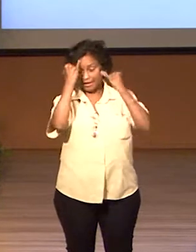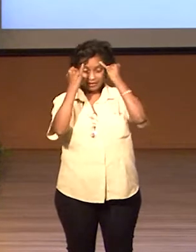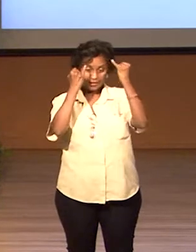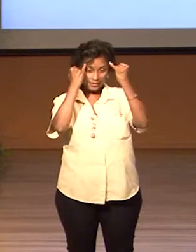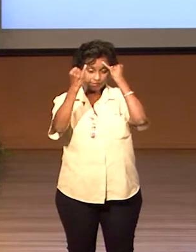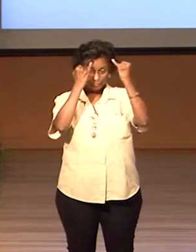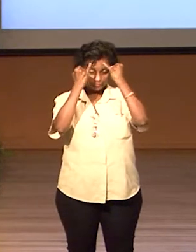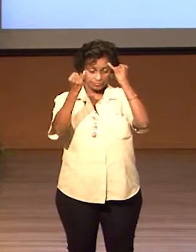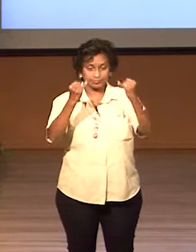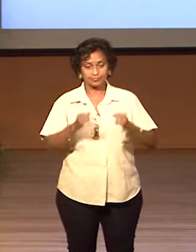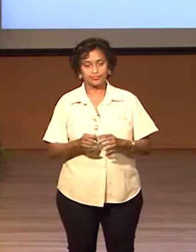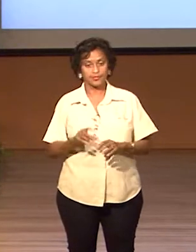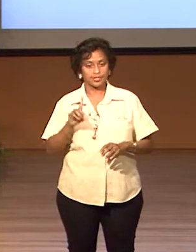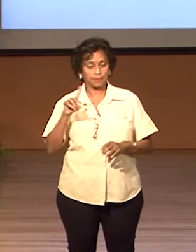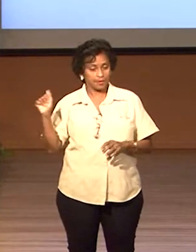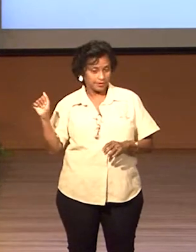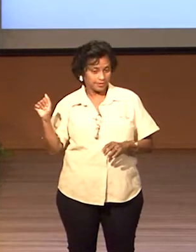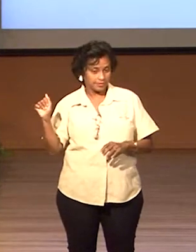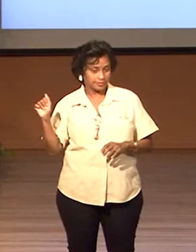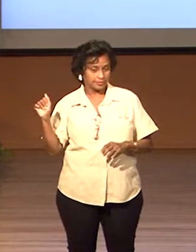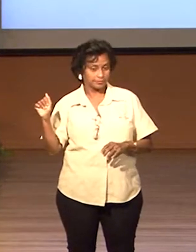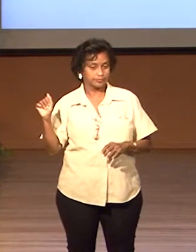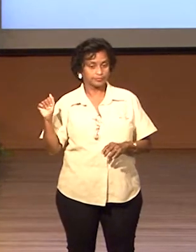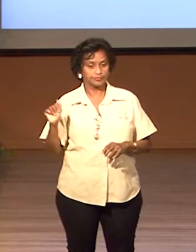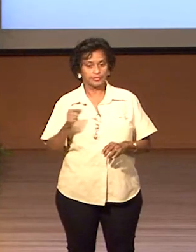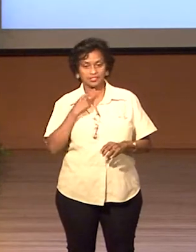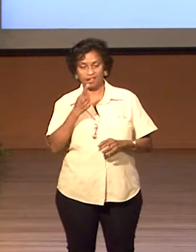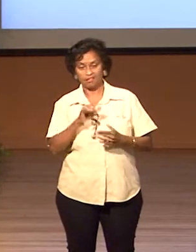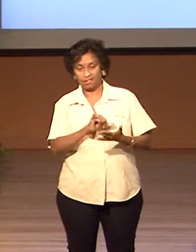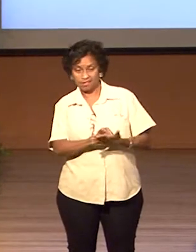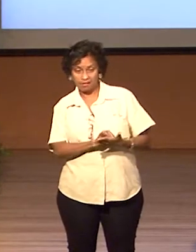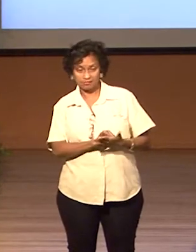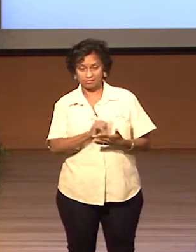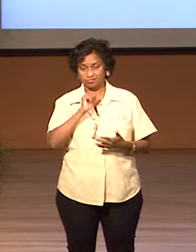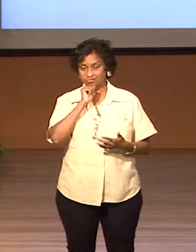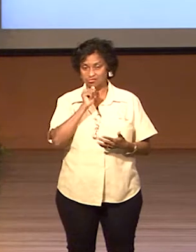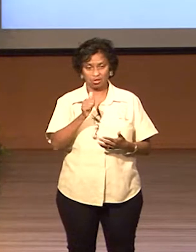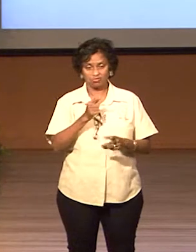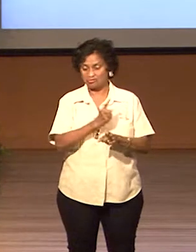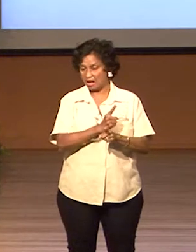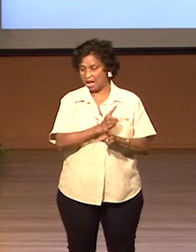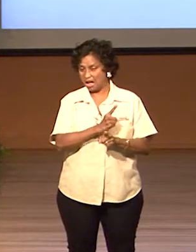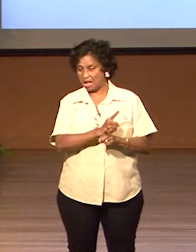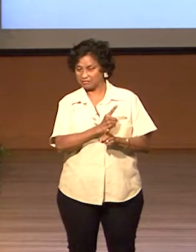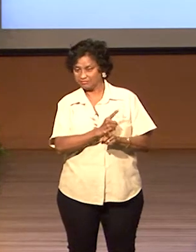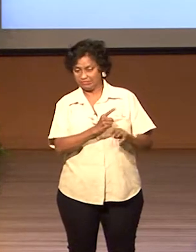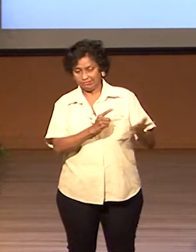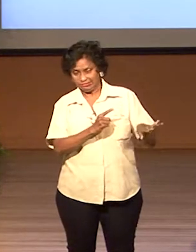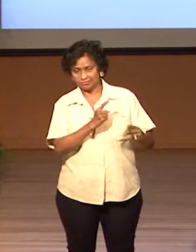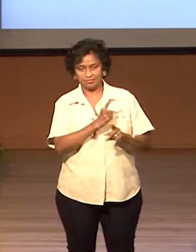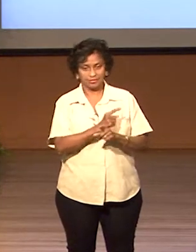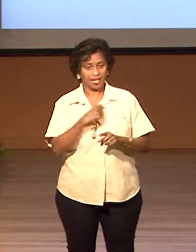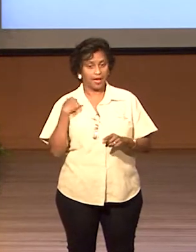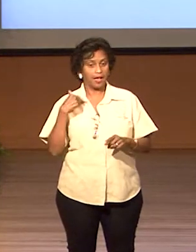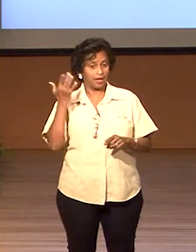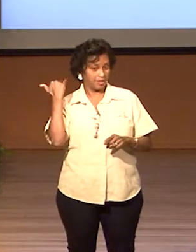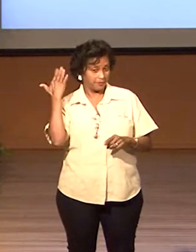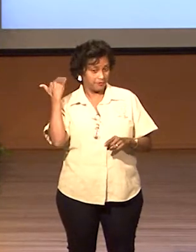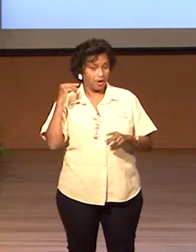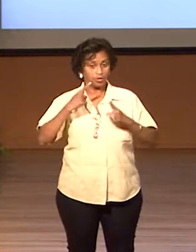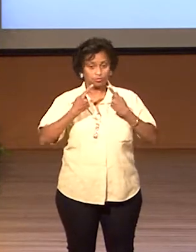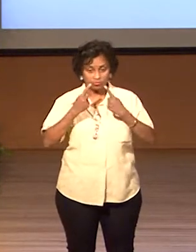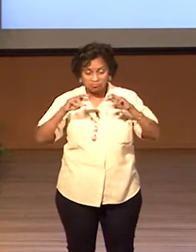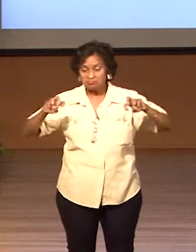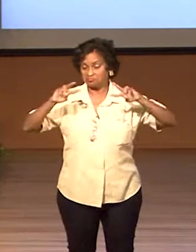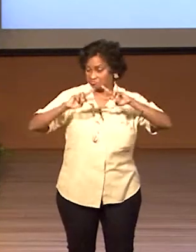social scientists in the audience would be familiar with the Johari window theory. And in this theory, they talk about